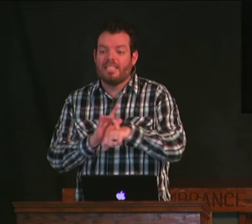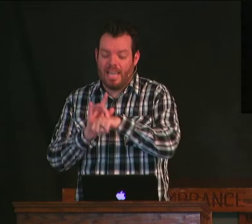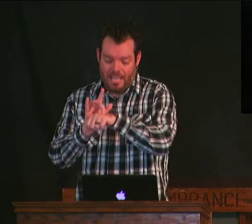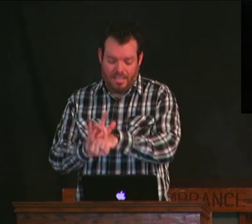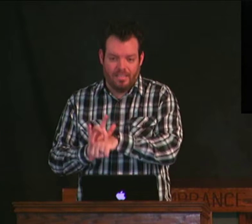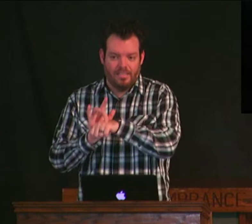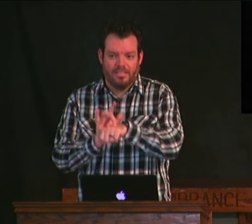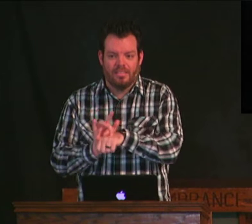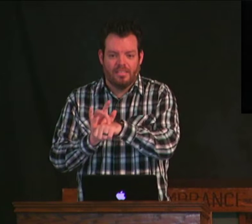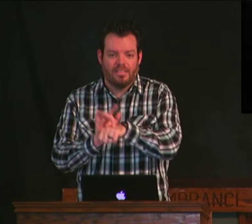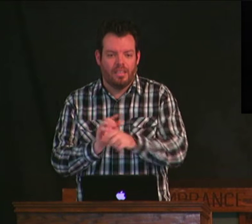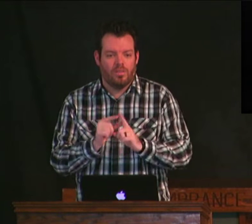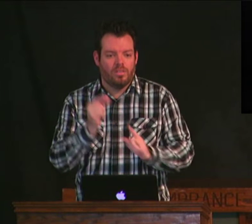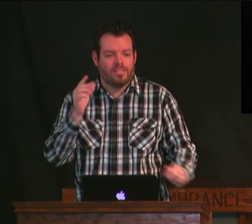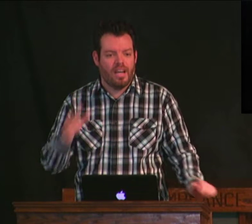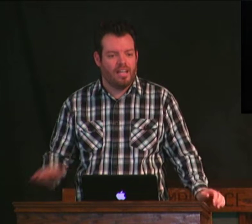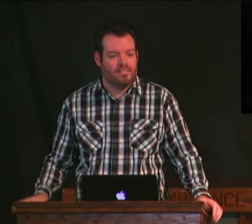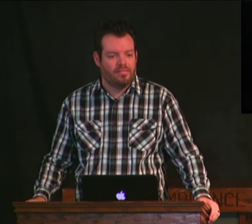meditate on the word of God.